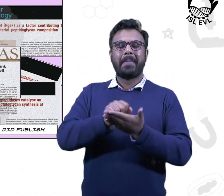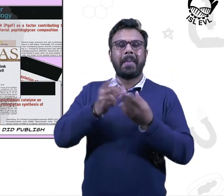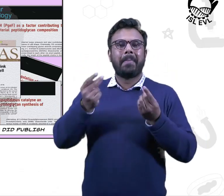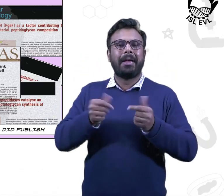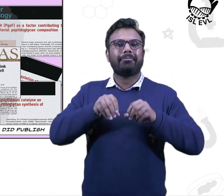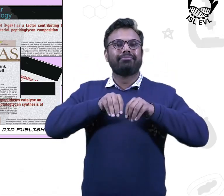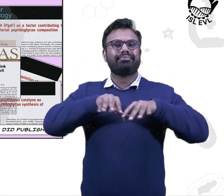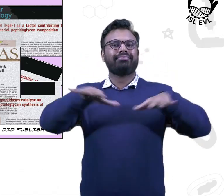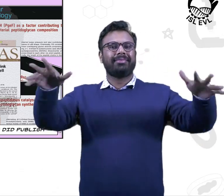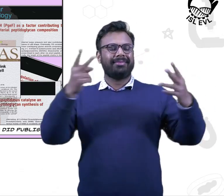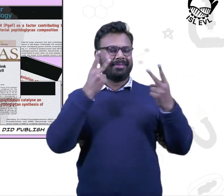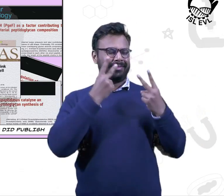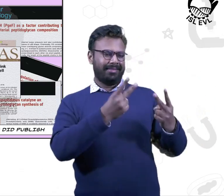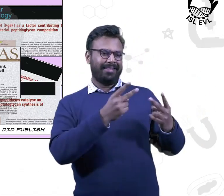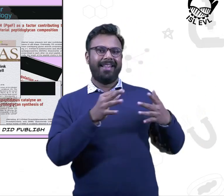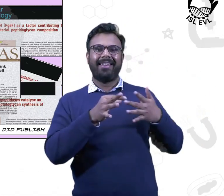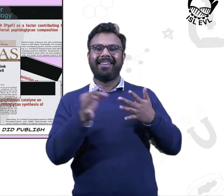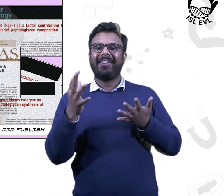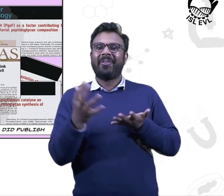was the only way to do that, she had thought.